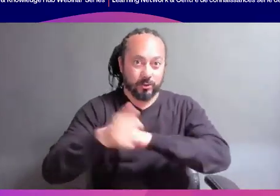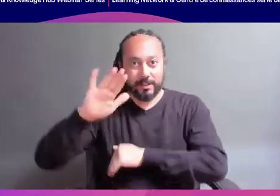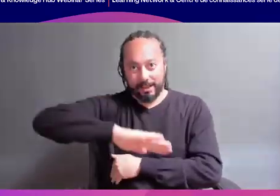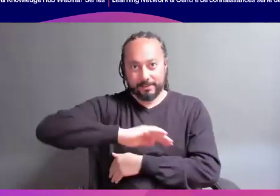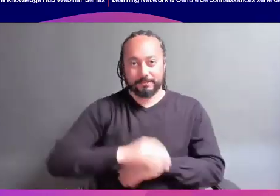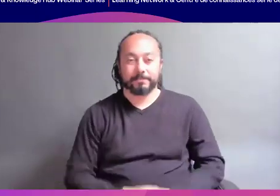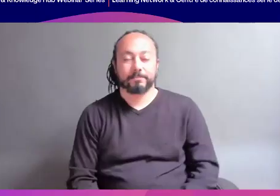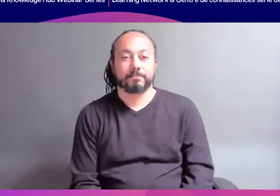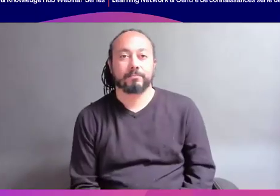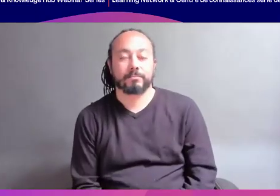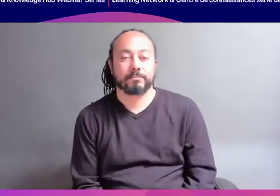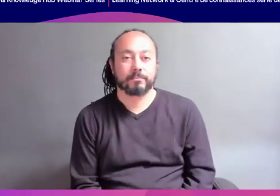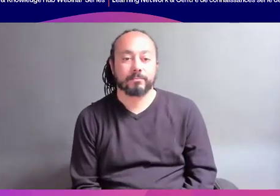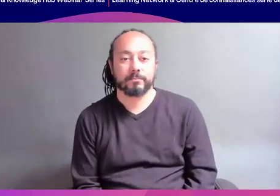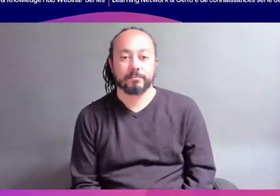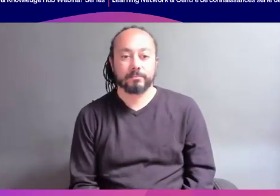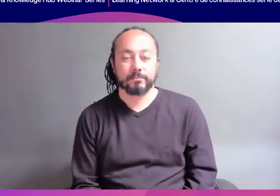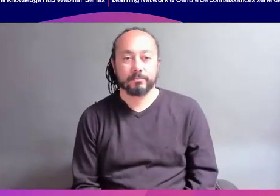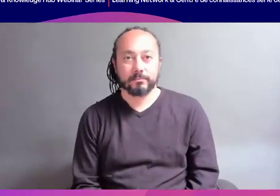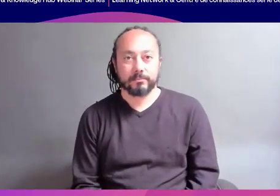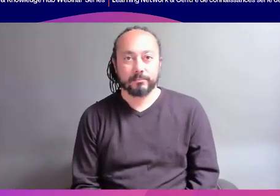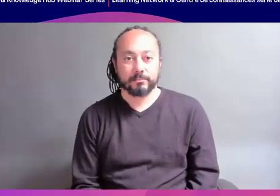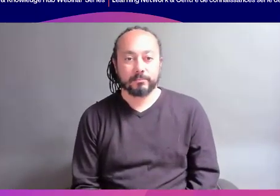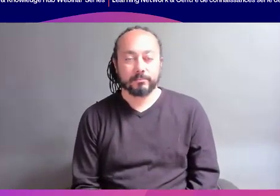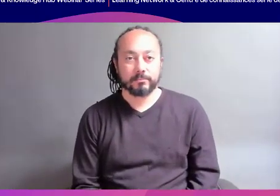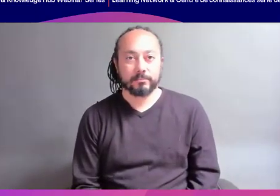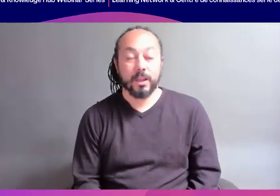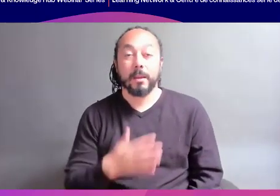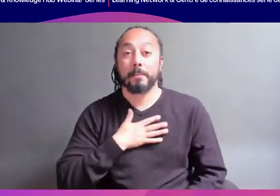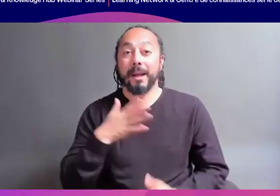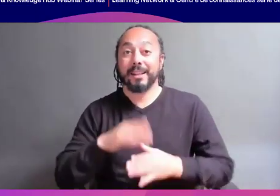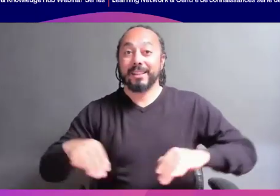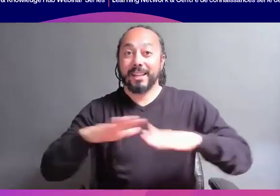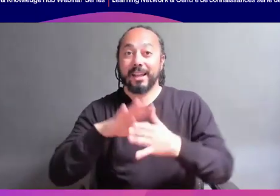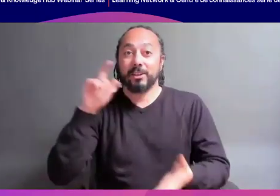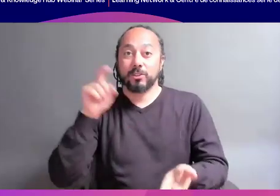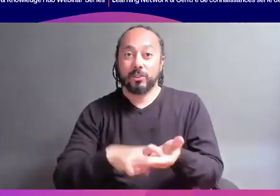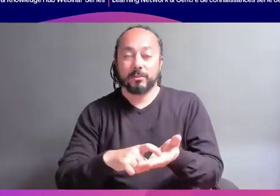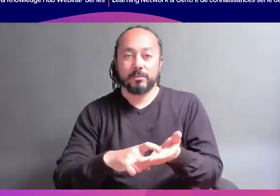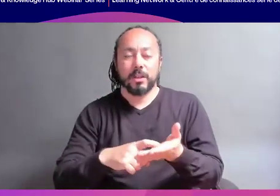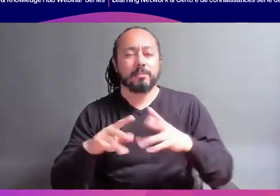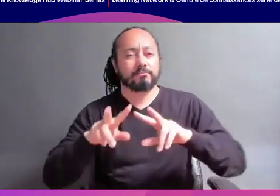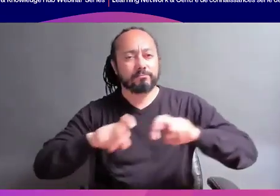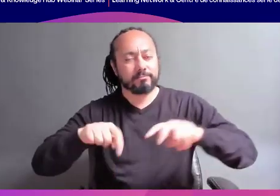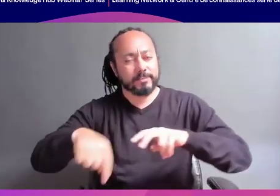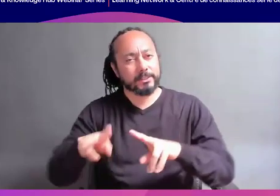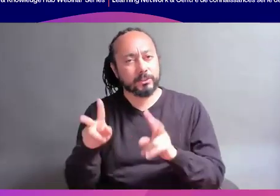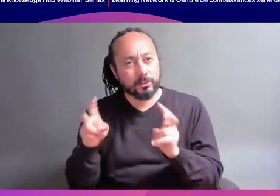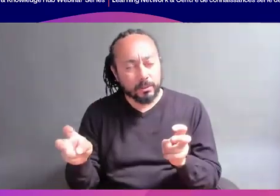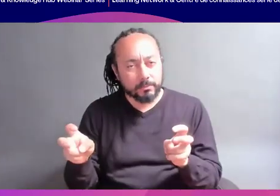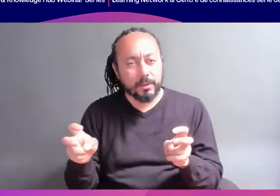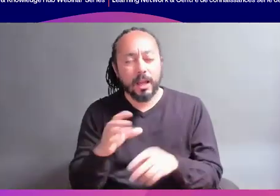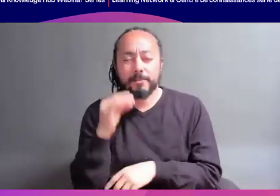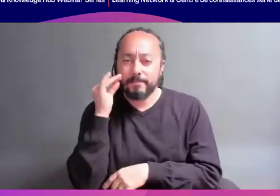When I make my land acknowledgement, this always prompts me to think about the topic we are examining and to consider